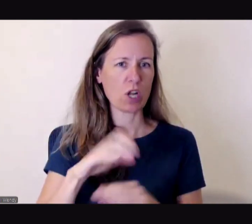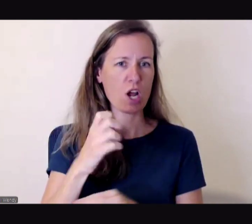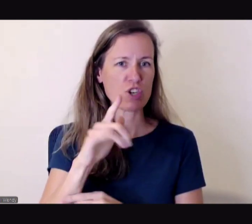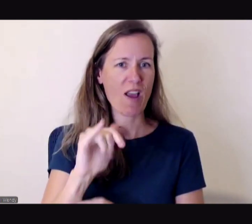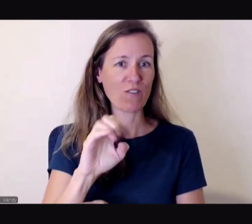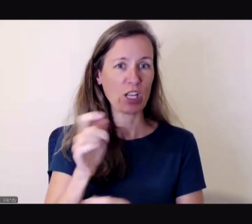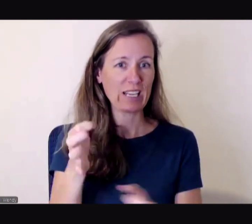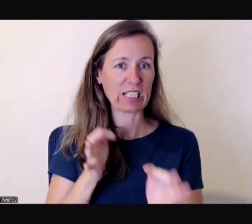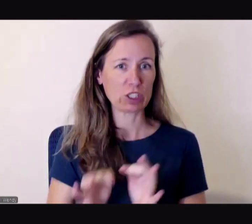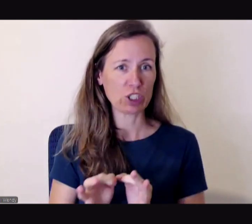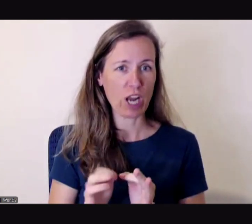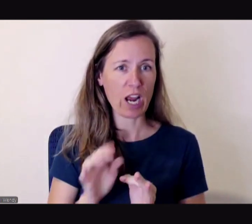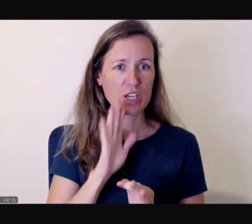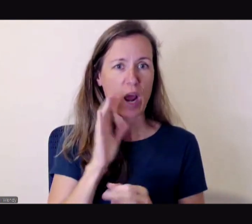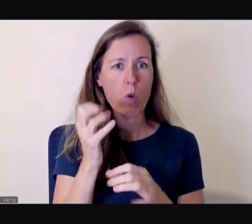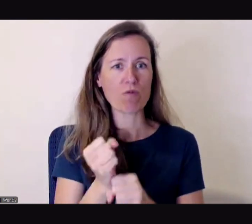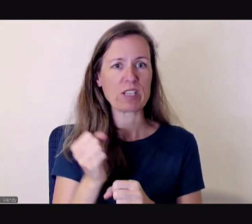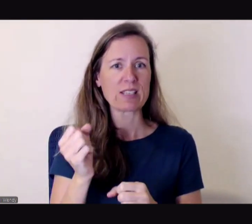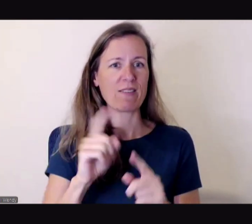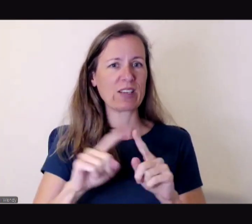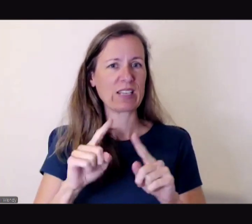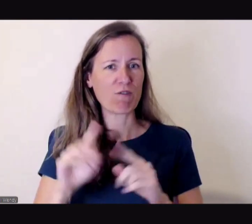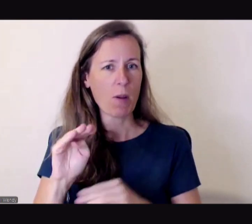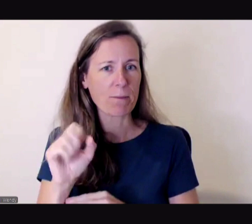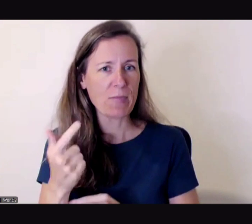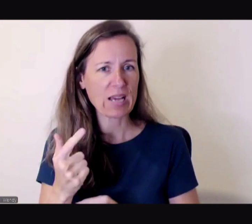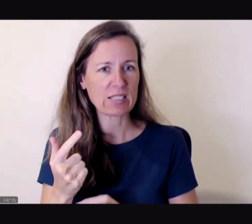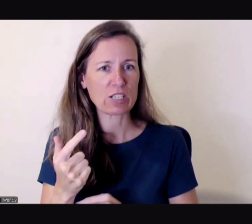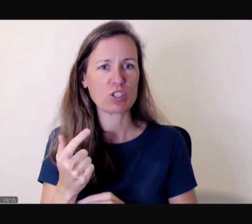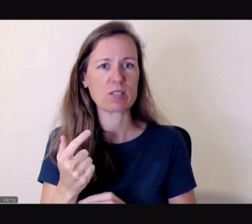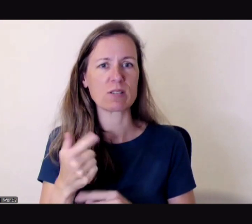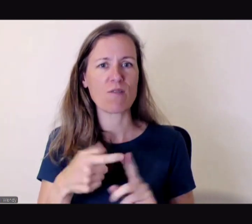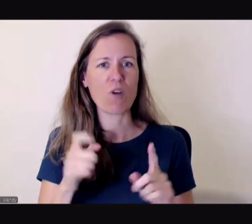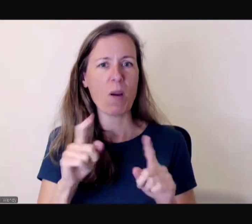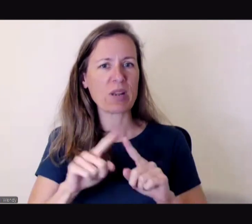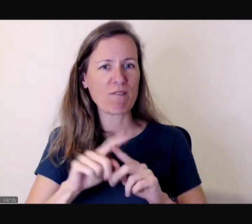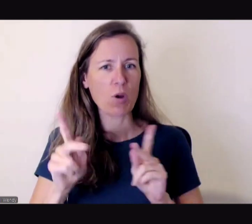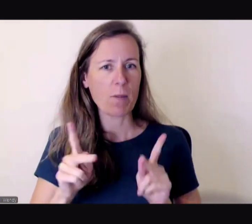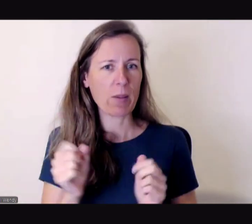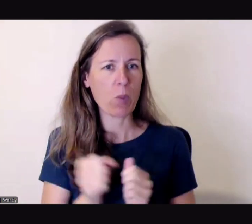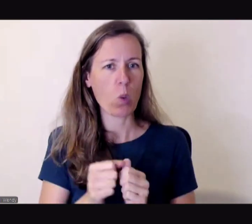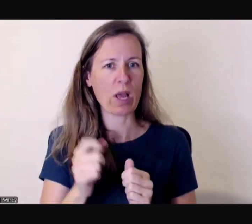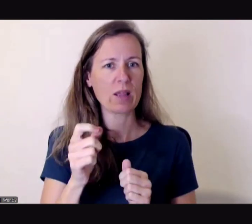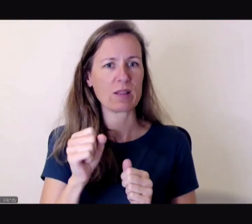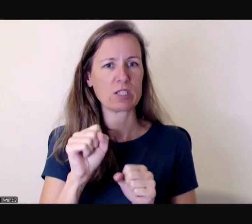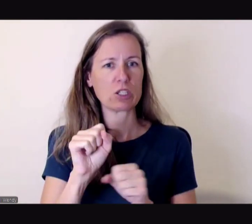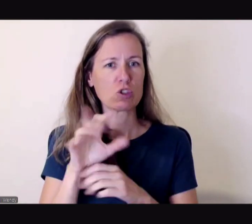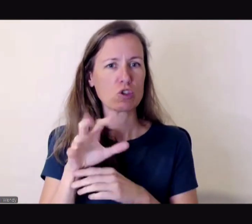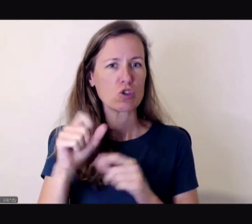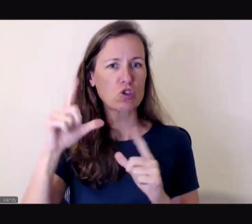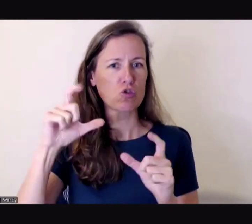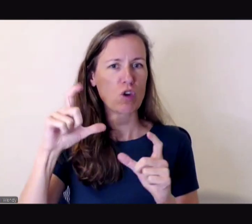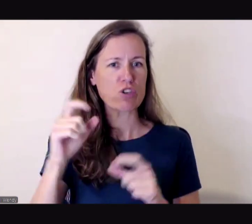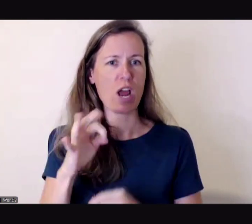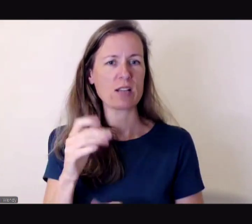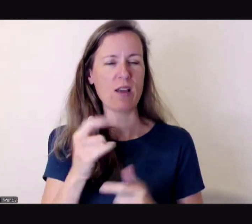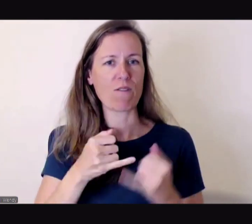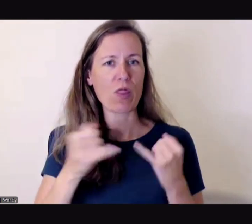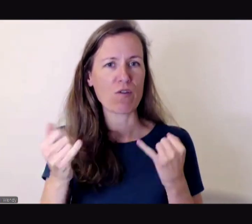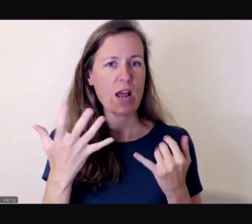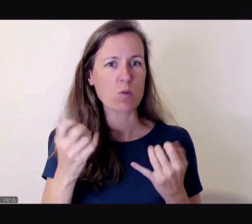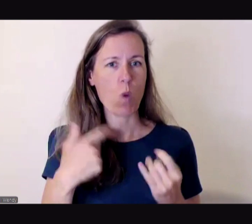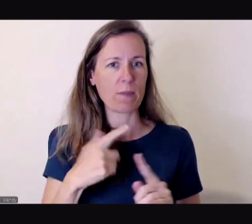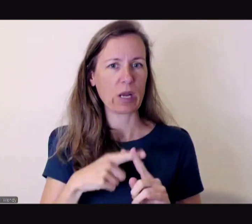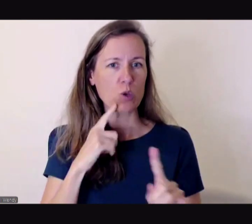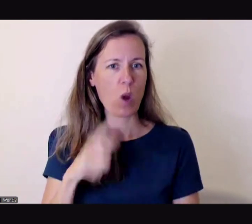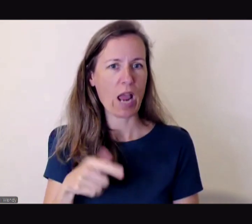not to engage in this sort of thing. It is bullying by proxy. We are right here. We are